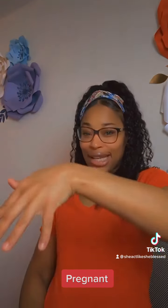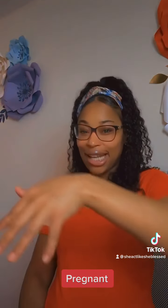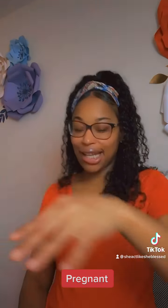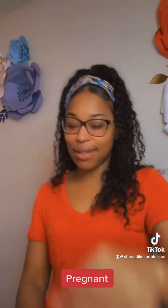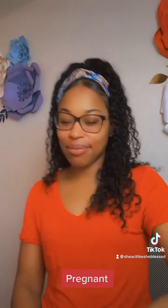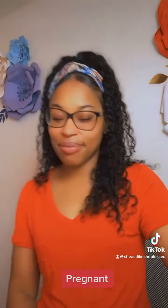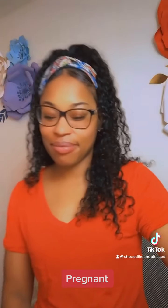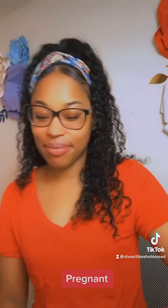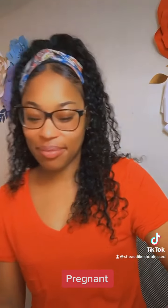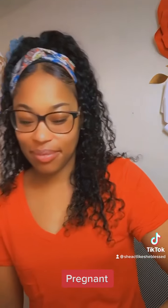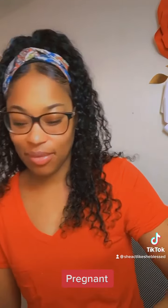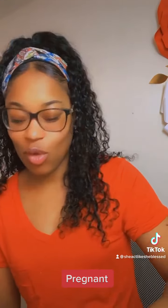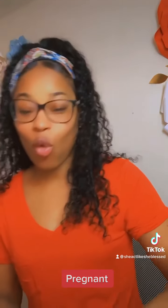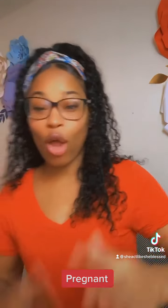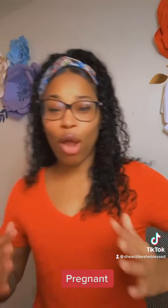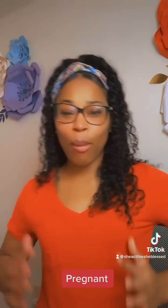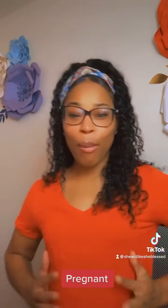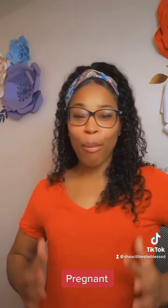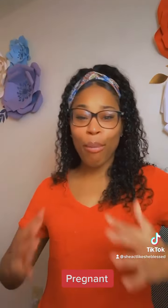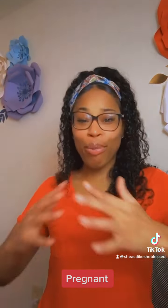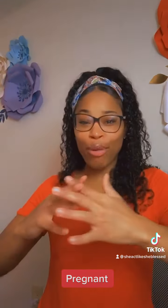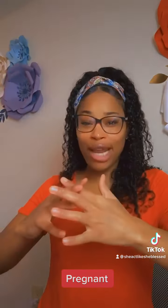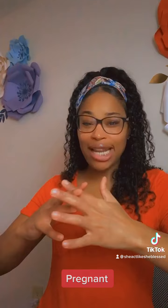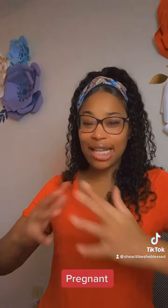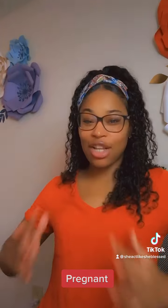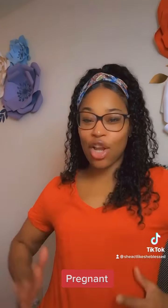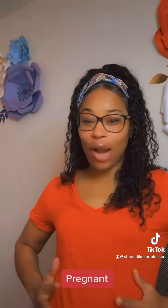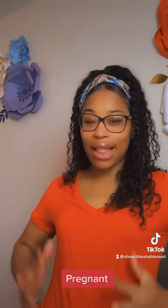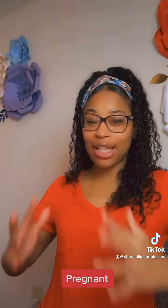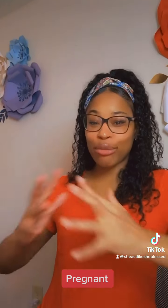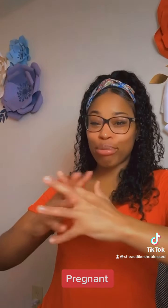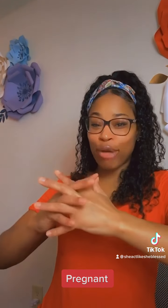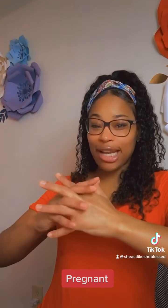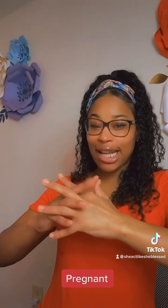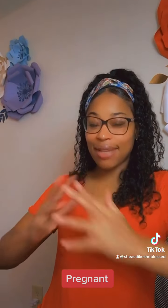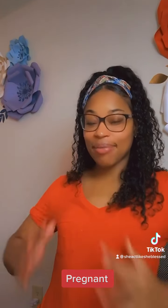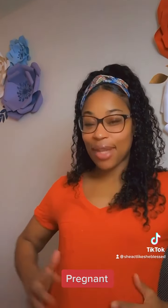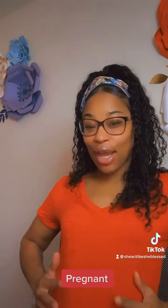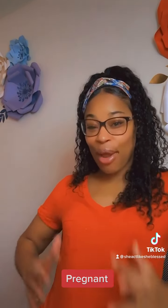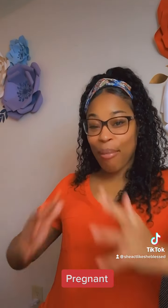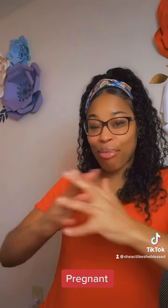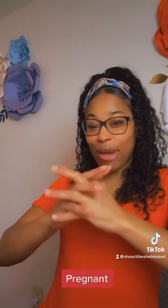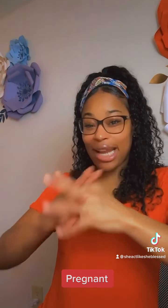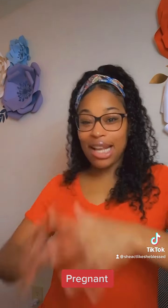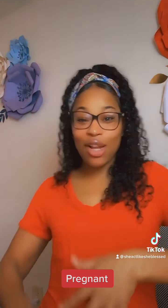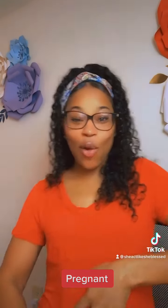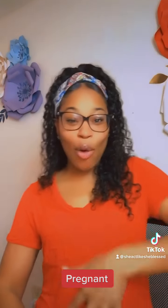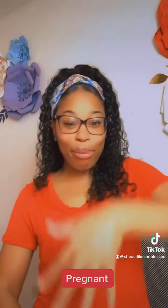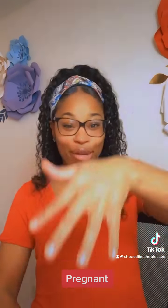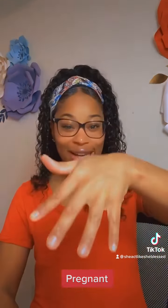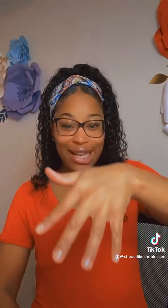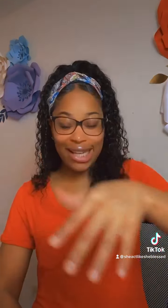Pregnant. Well, pregnant. You go like this. Pregnant. Pregnant or pregnant.